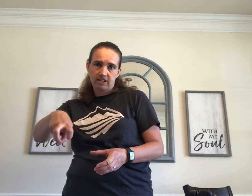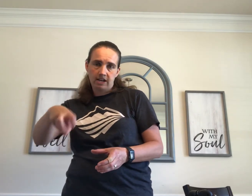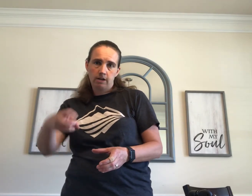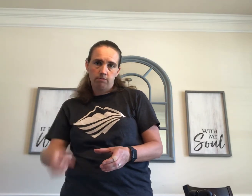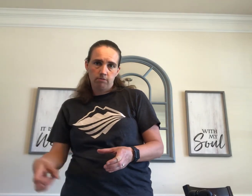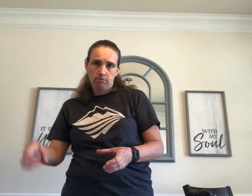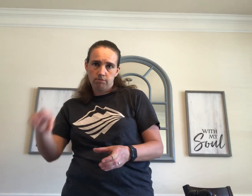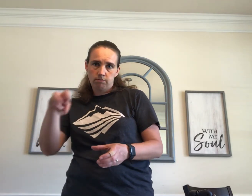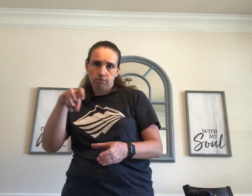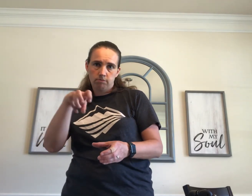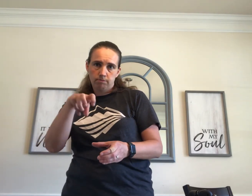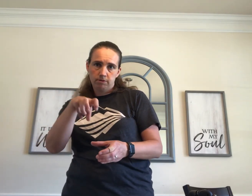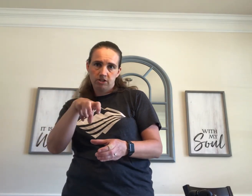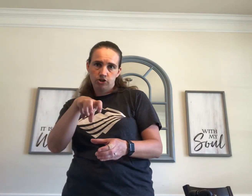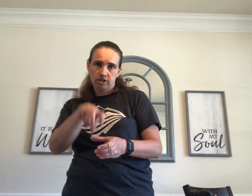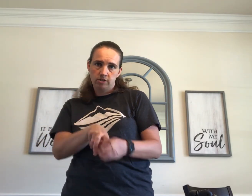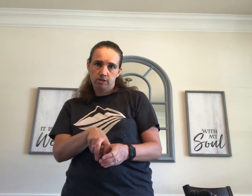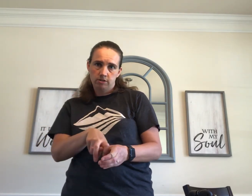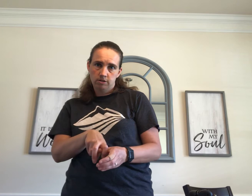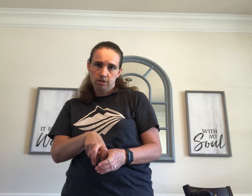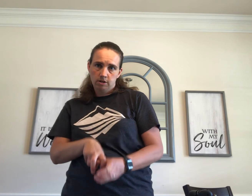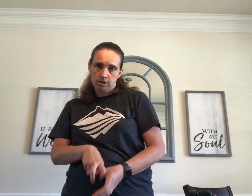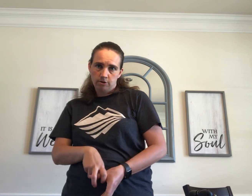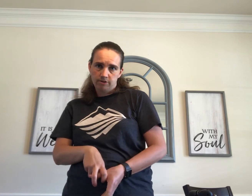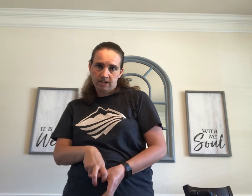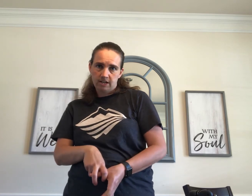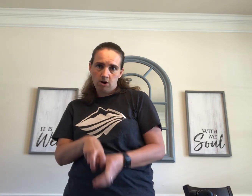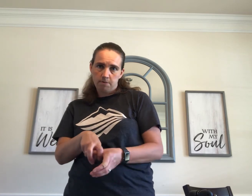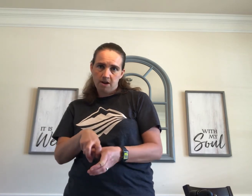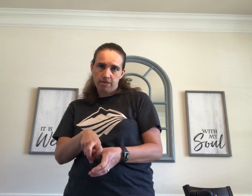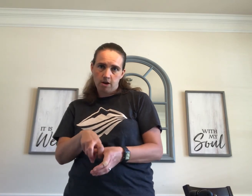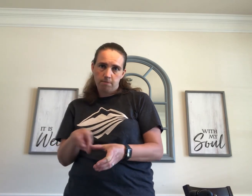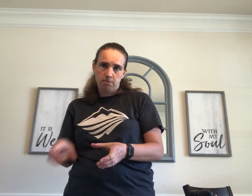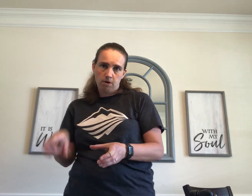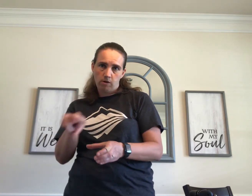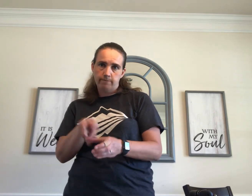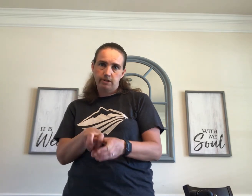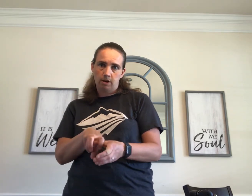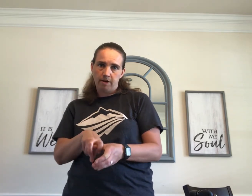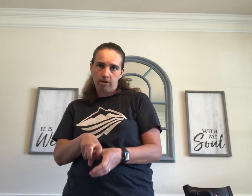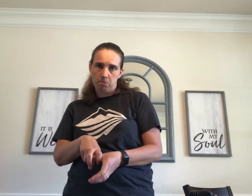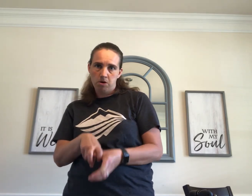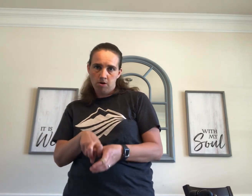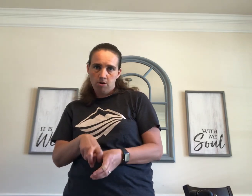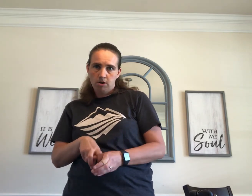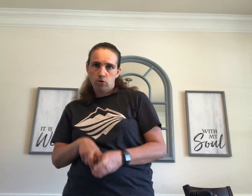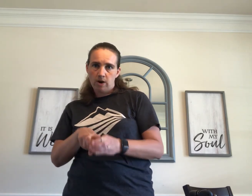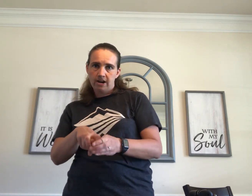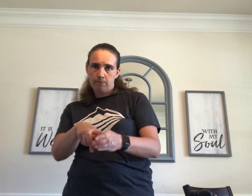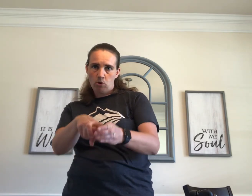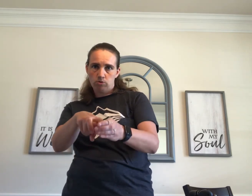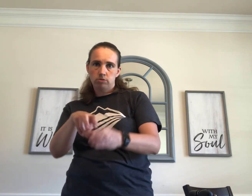sitting positions? You're sitting on my thumb, oh, I'm sitting on my thumb, to ride in the boat,